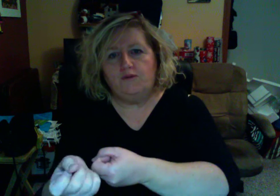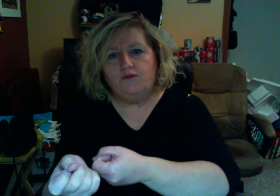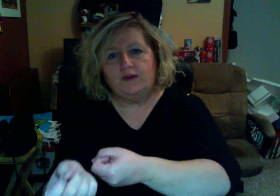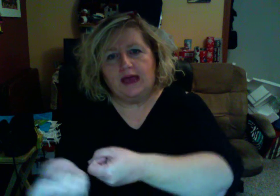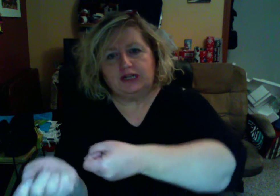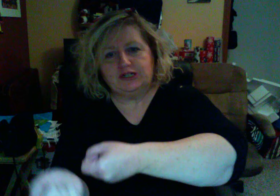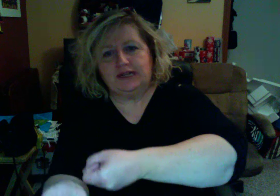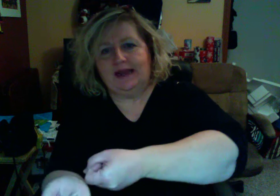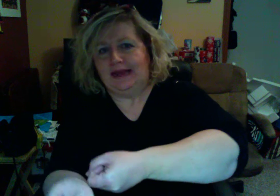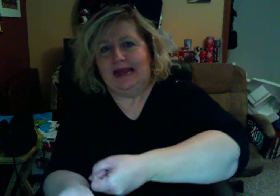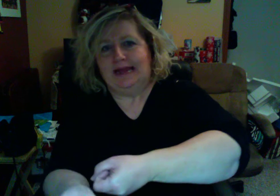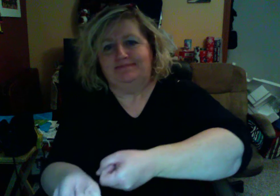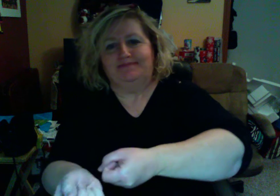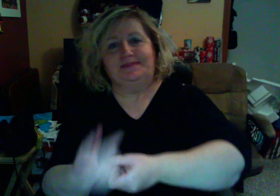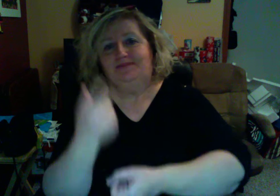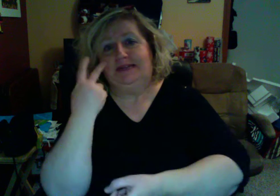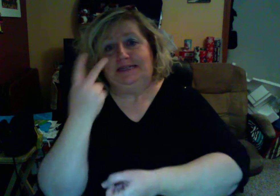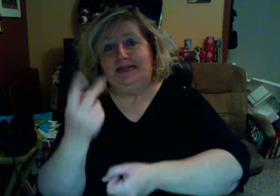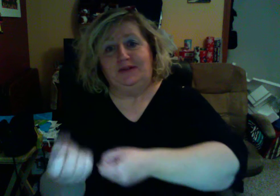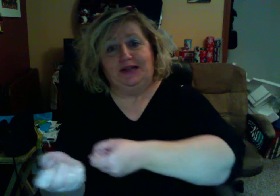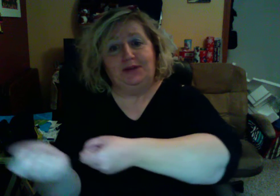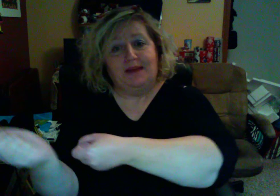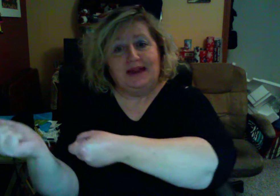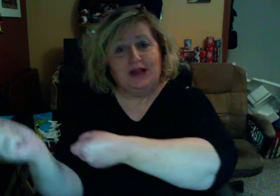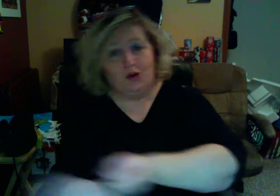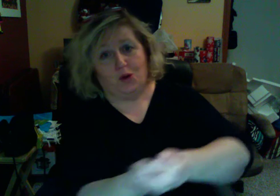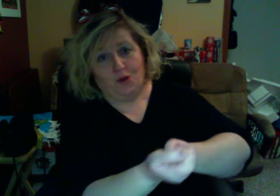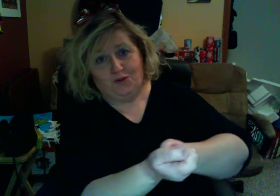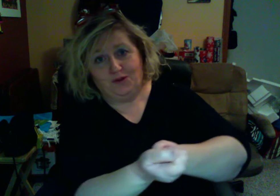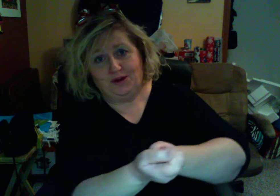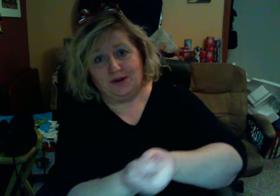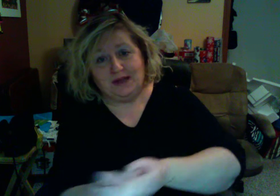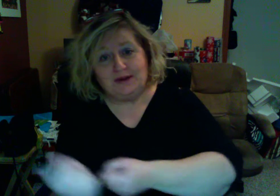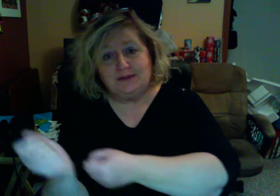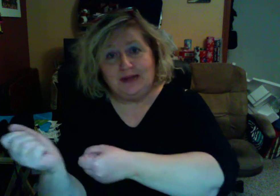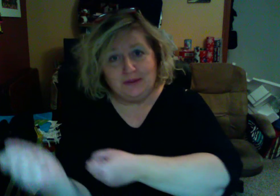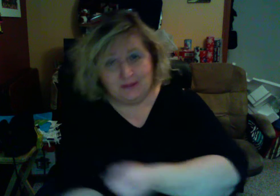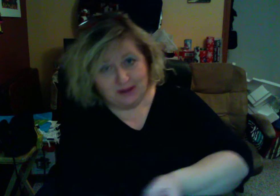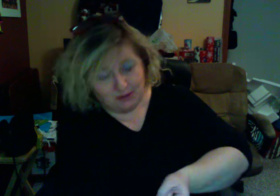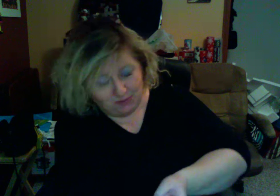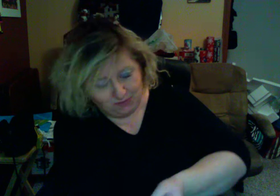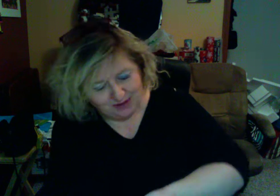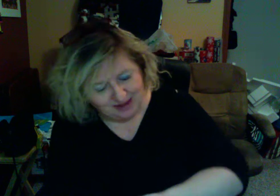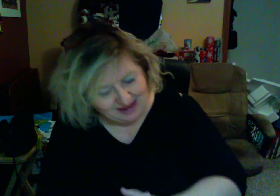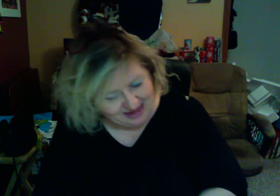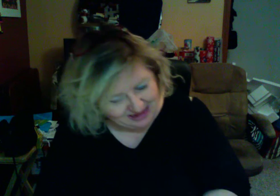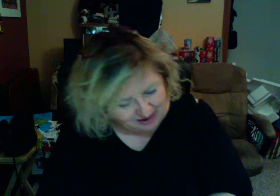golf. Actually, I can't be seen really good, but golf, like you're swinging through with the golf club.